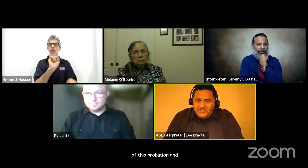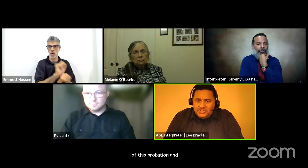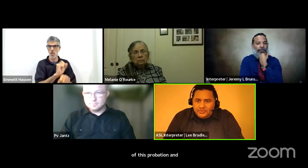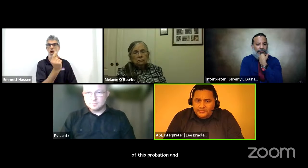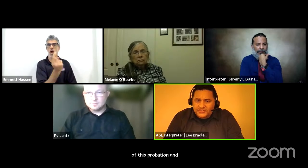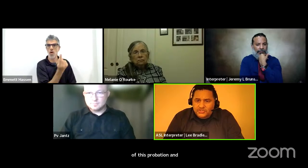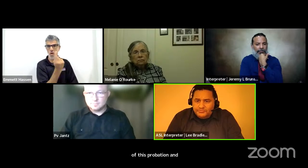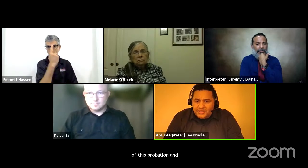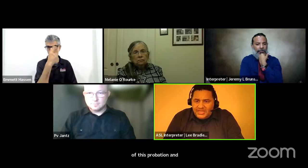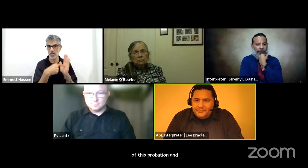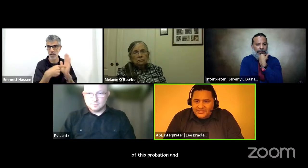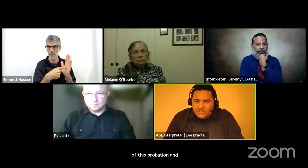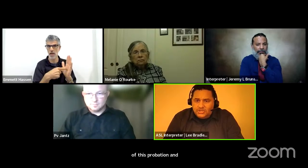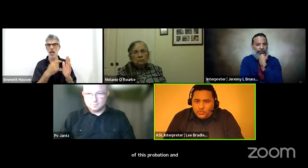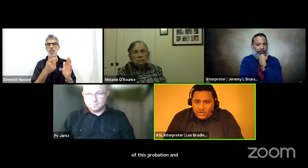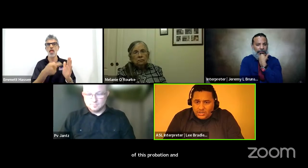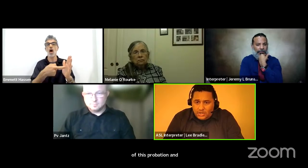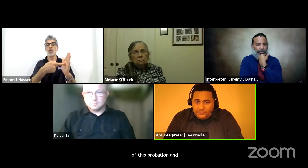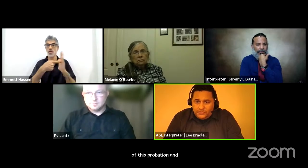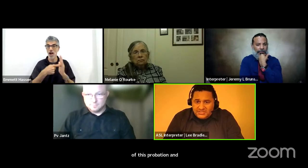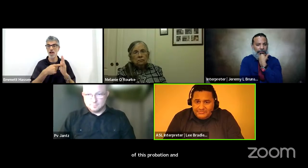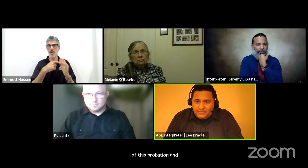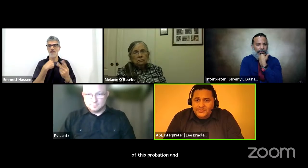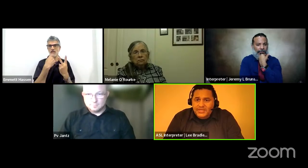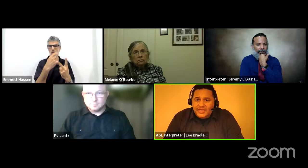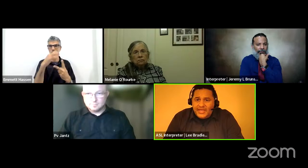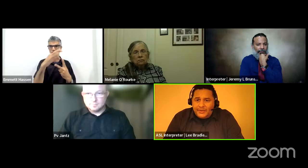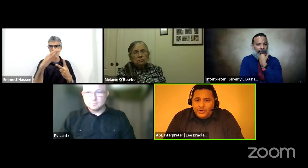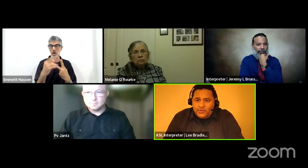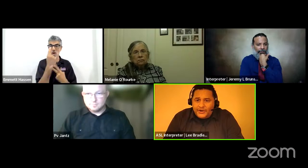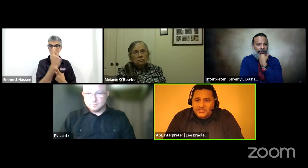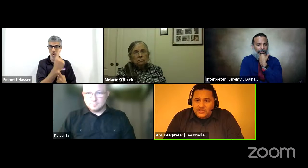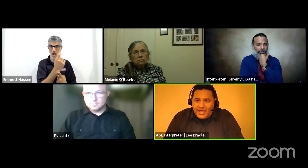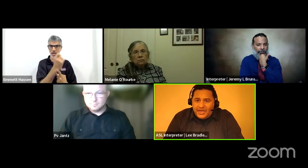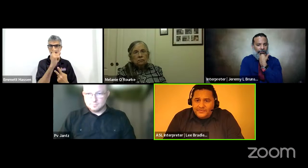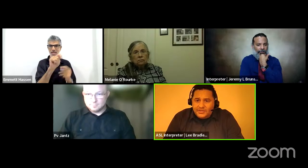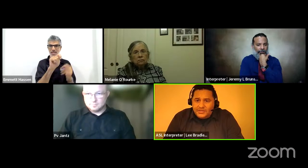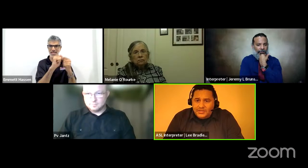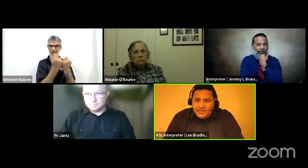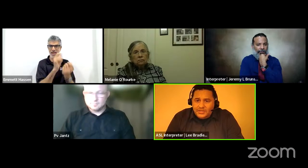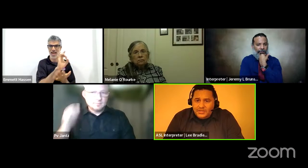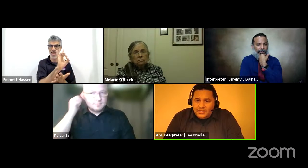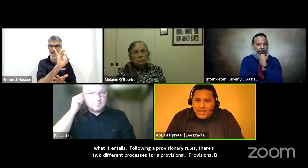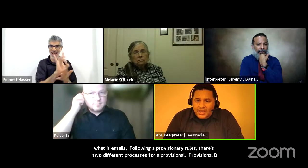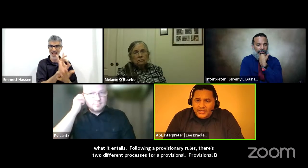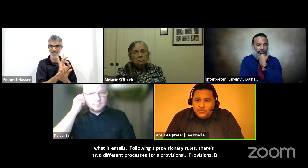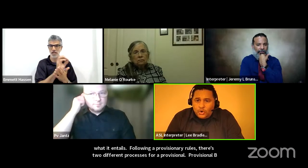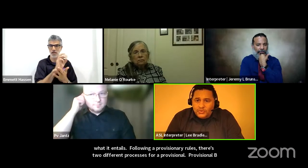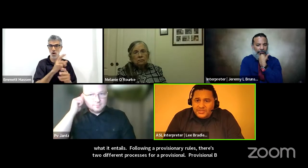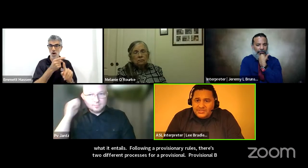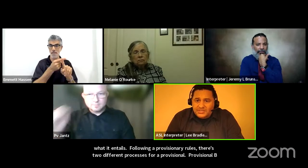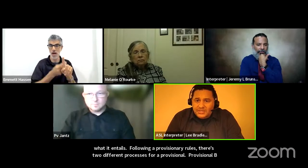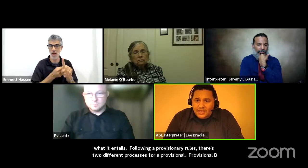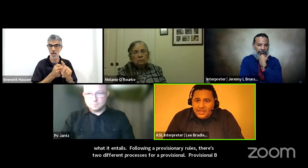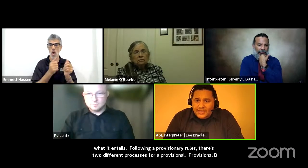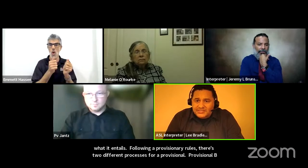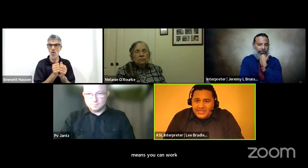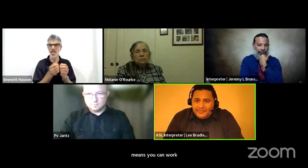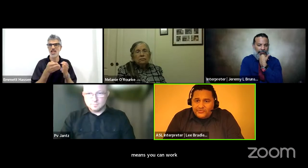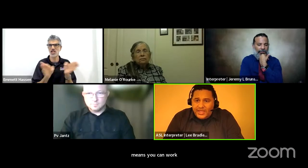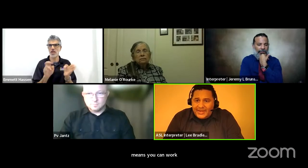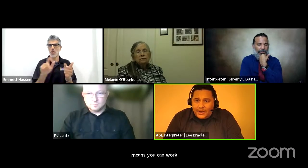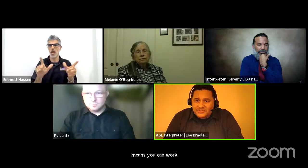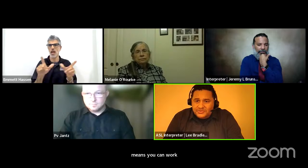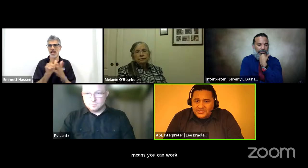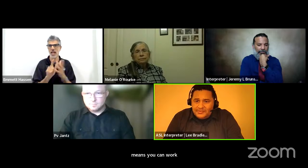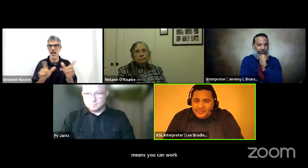a provisional. Provisional B means that you can work alone, for example, and requires that you work with a team